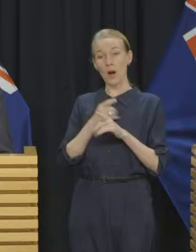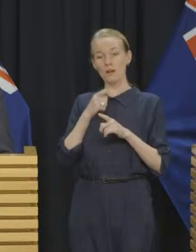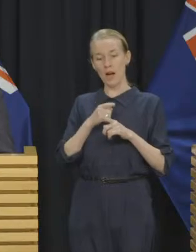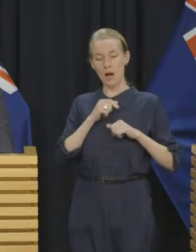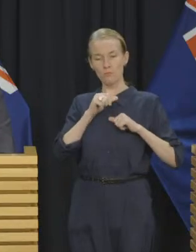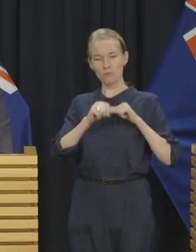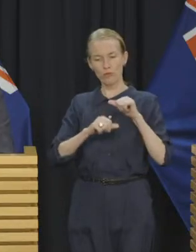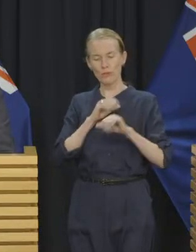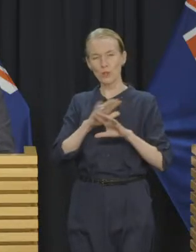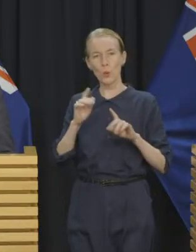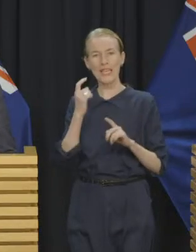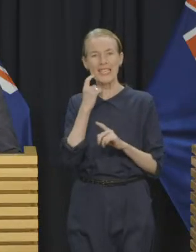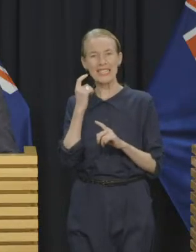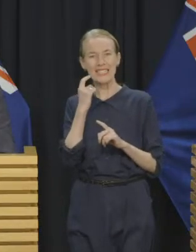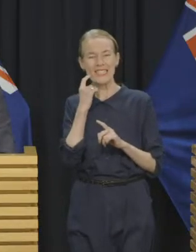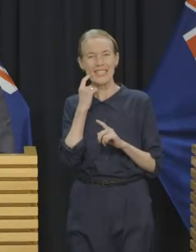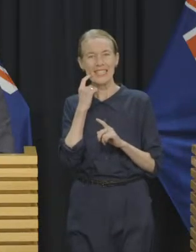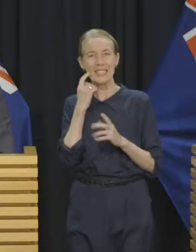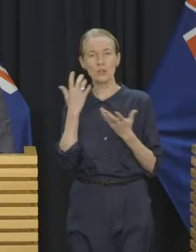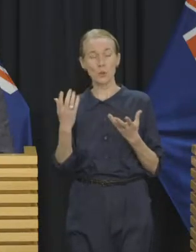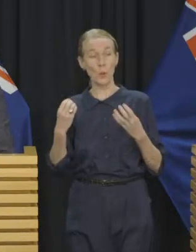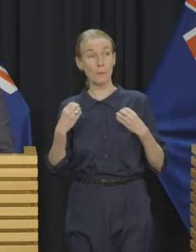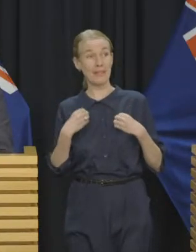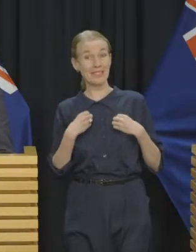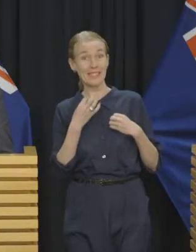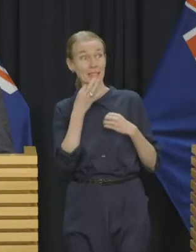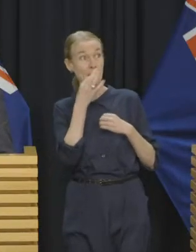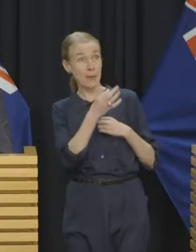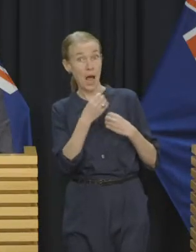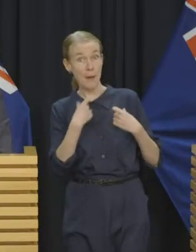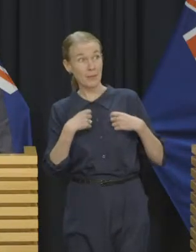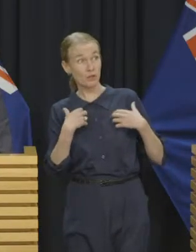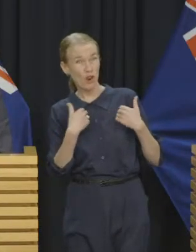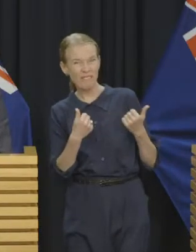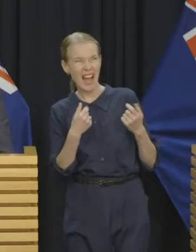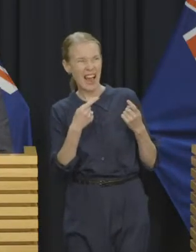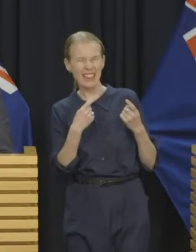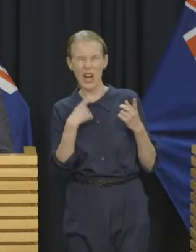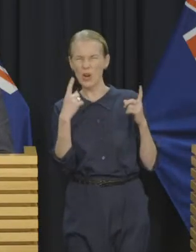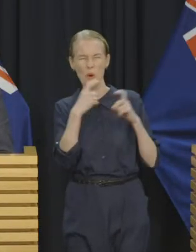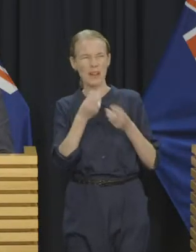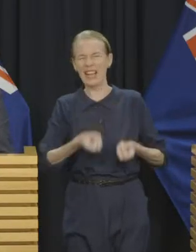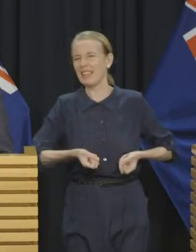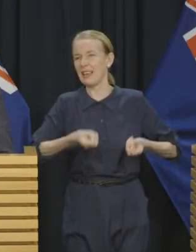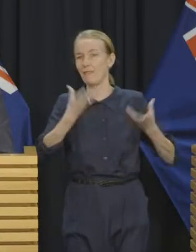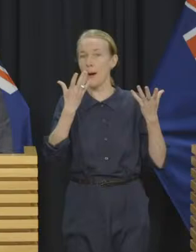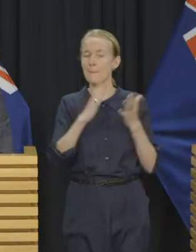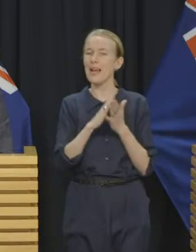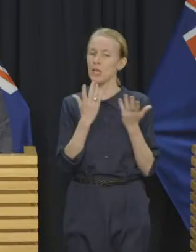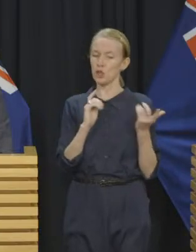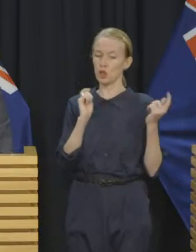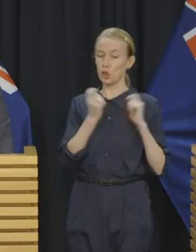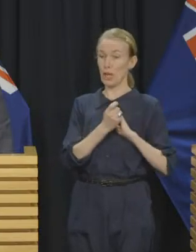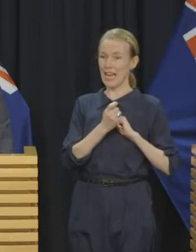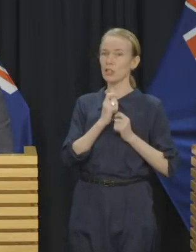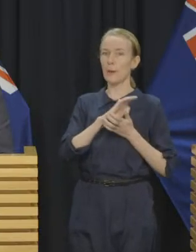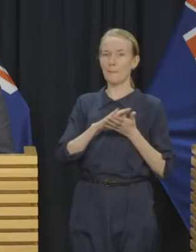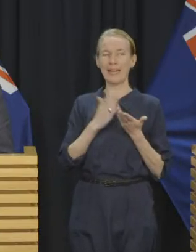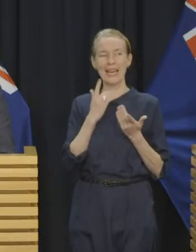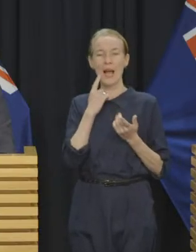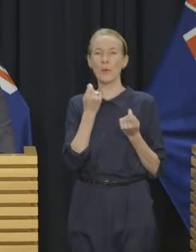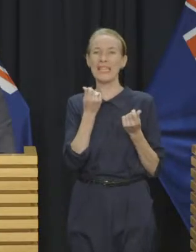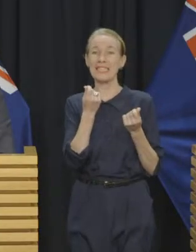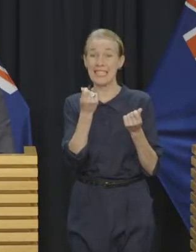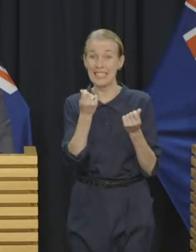just been put off by that experience and have not come back and had another go. Since then, it has been made easier, and we have seen a flurry of activity overnight